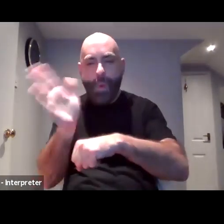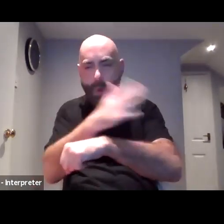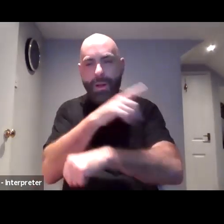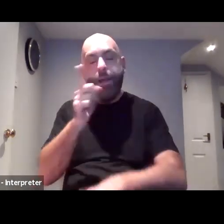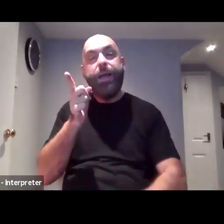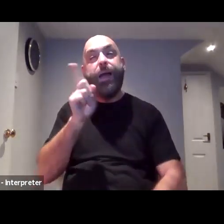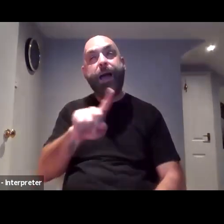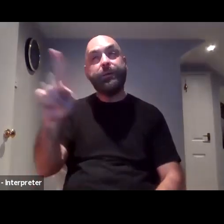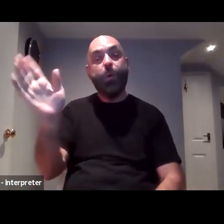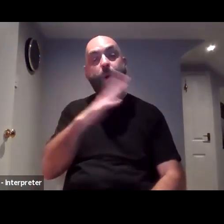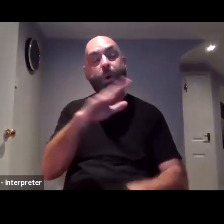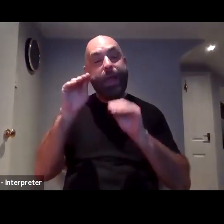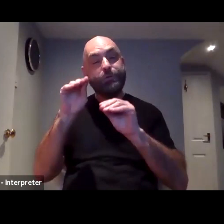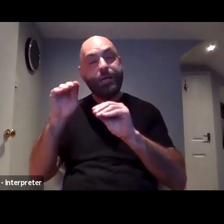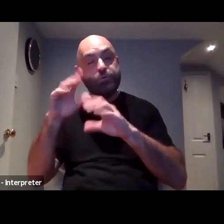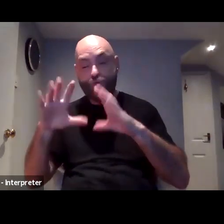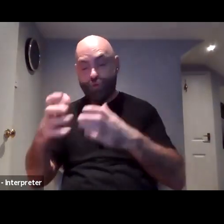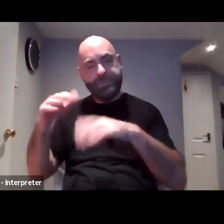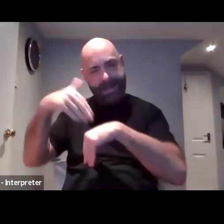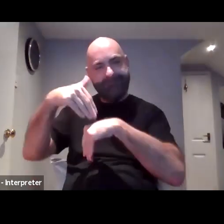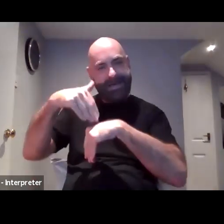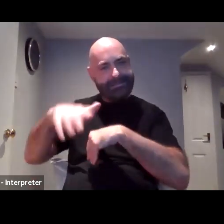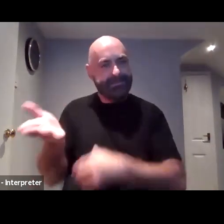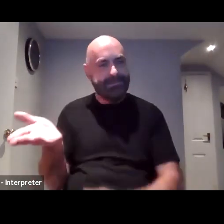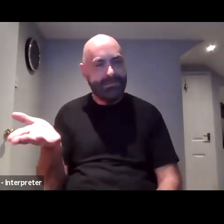and all educational groups affected.